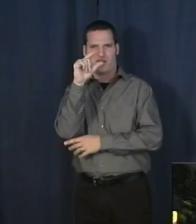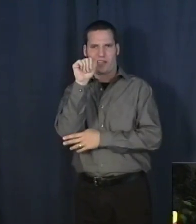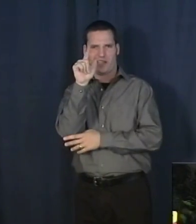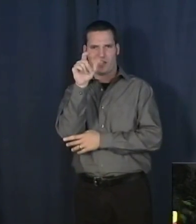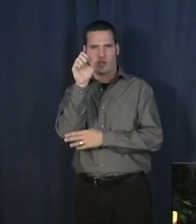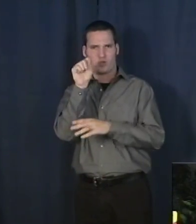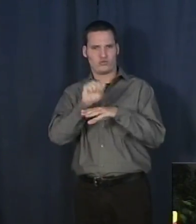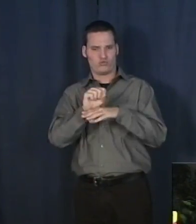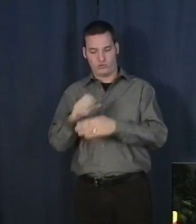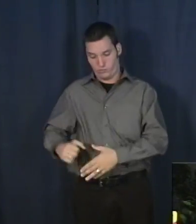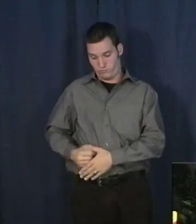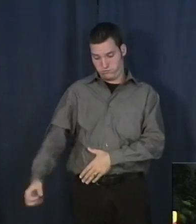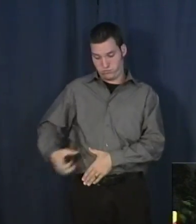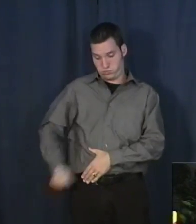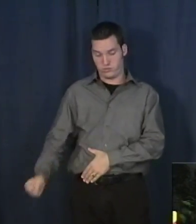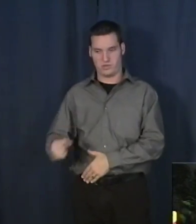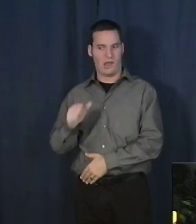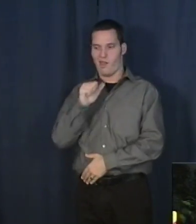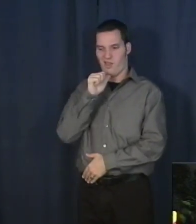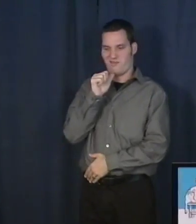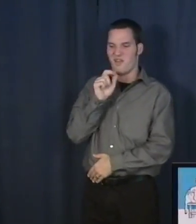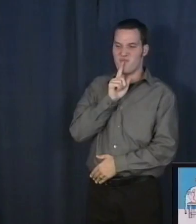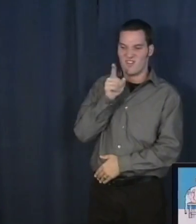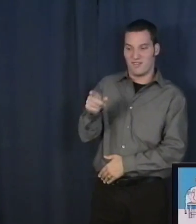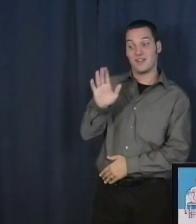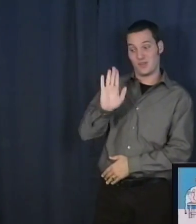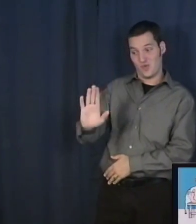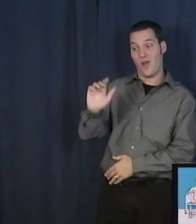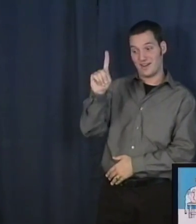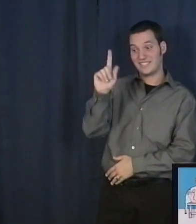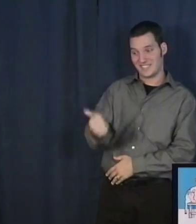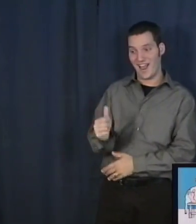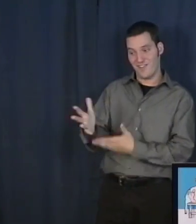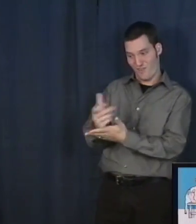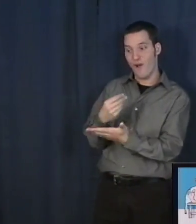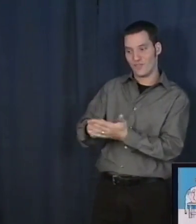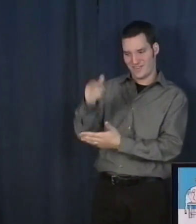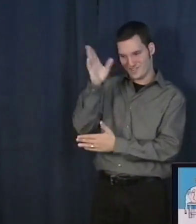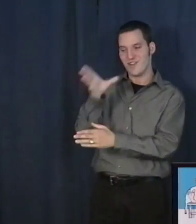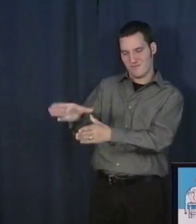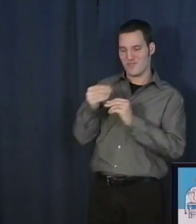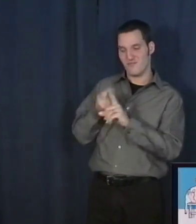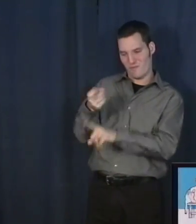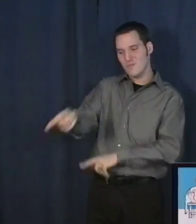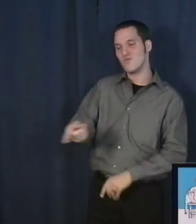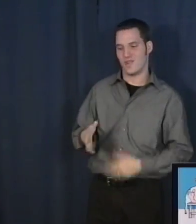when they get their gallstones taken out and say, hey, brother, these aren't gallstones. These are tithes and offerings.